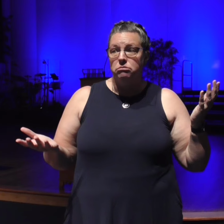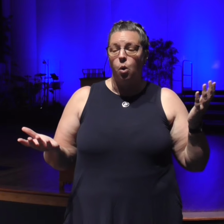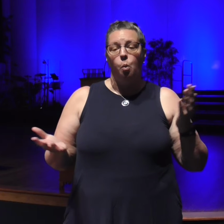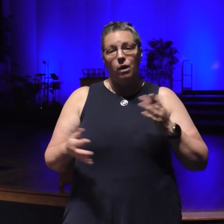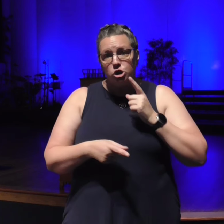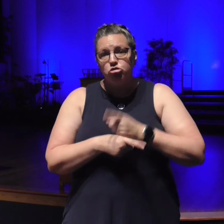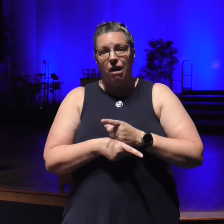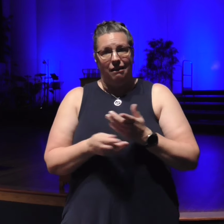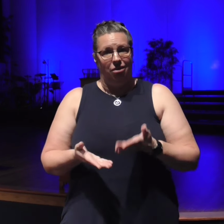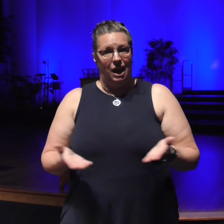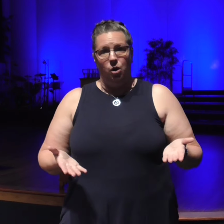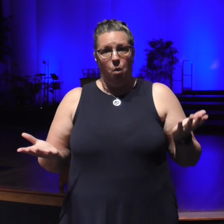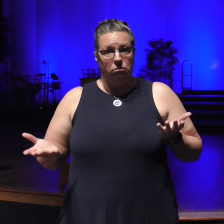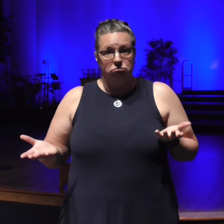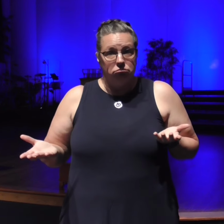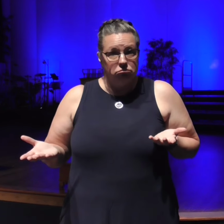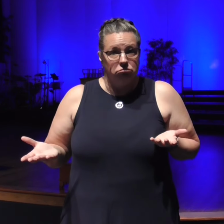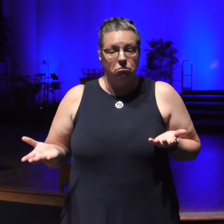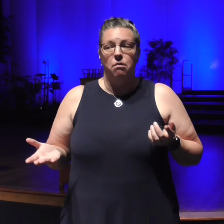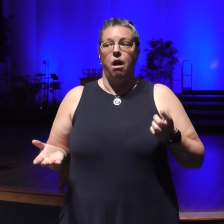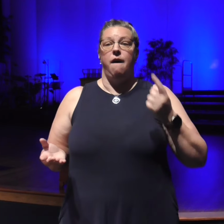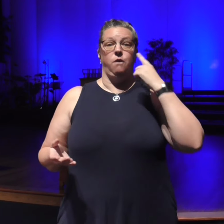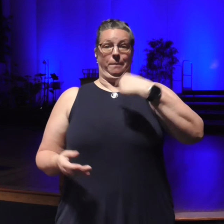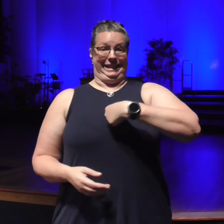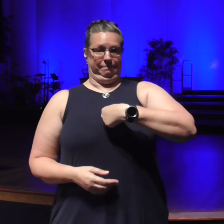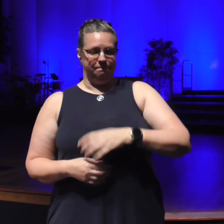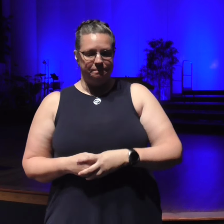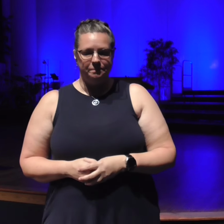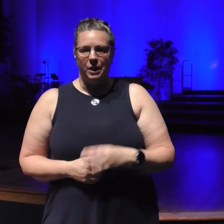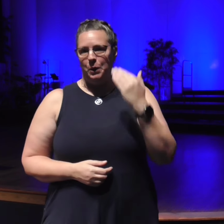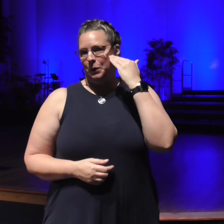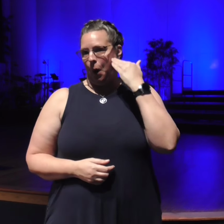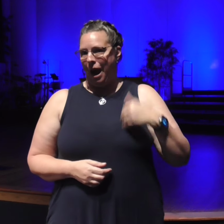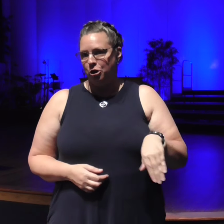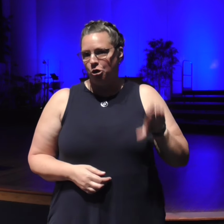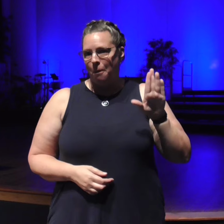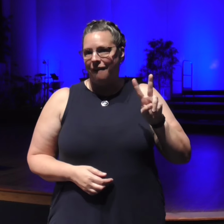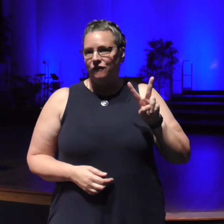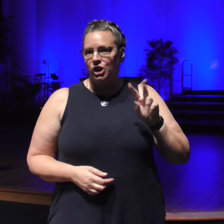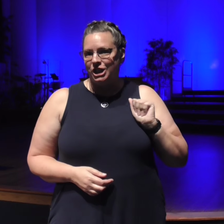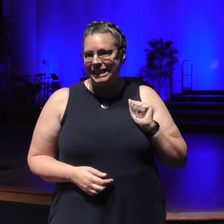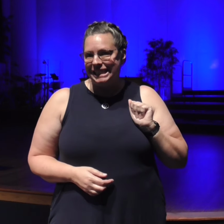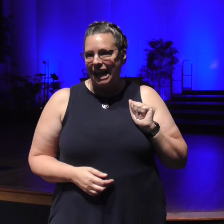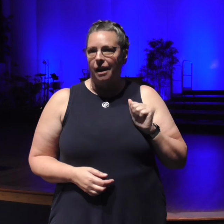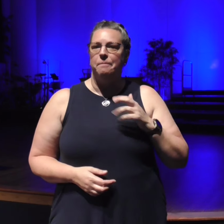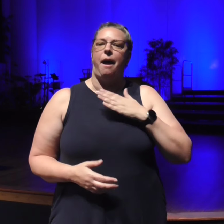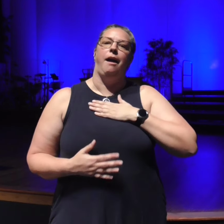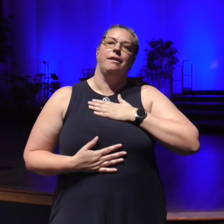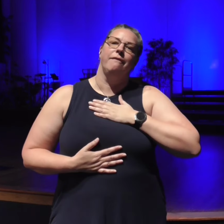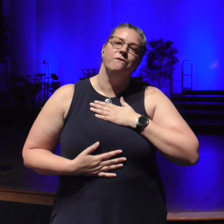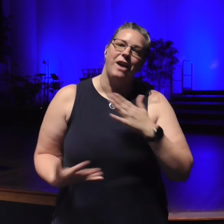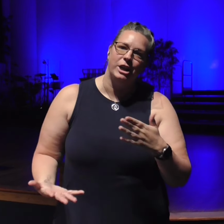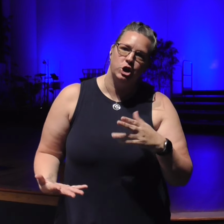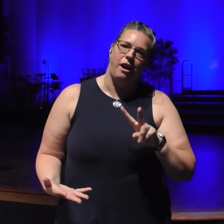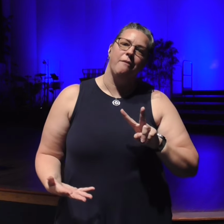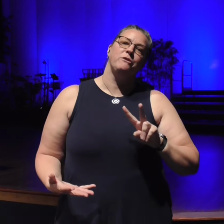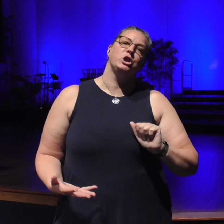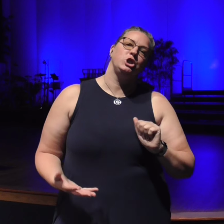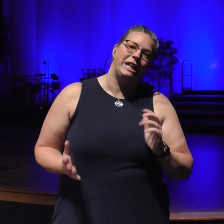when many of you know I am a Virginian. It's my confession. I'm a